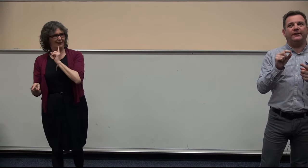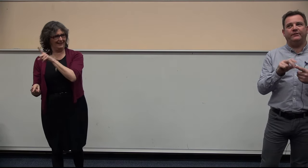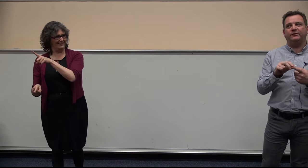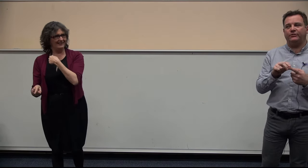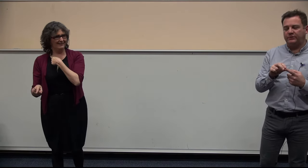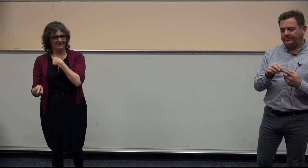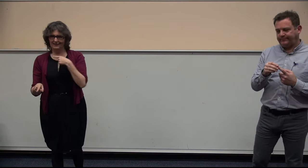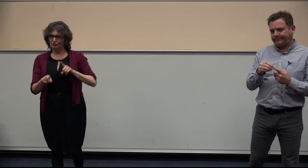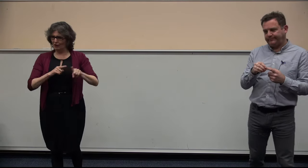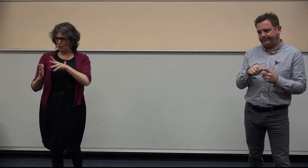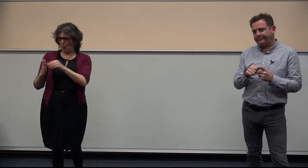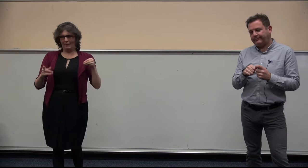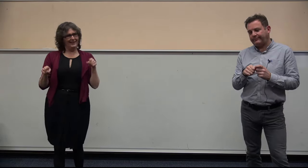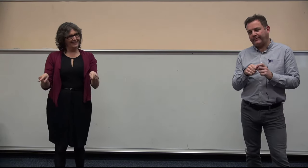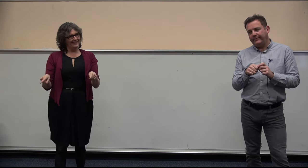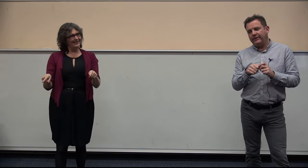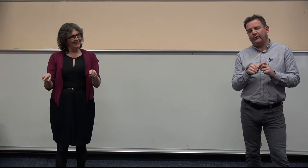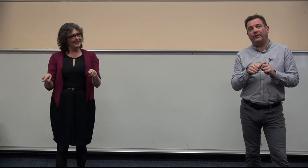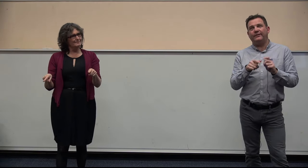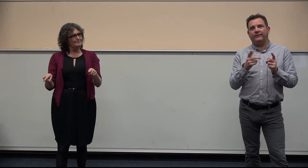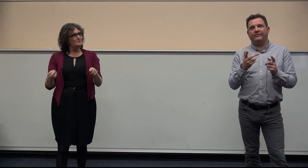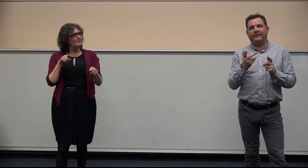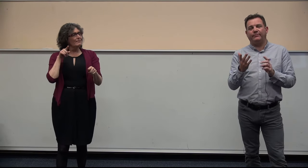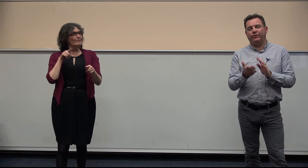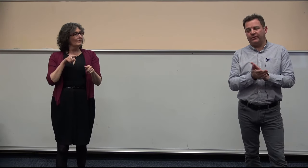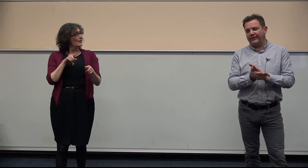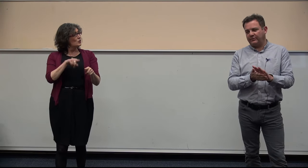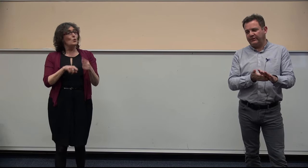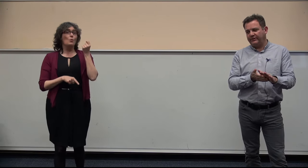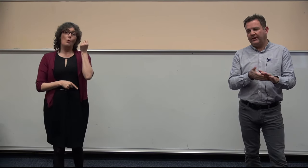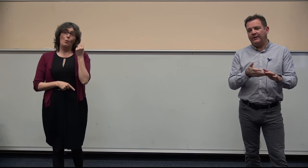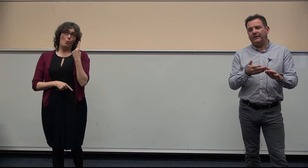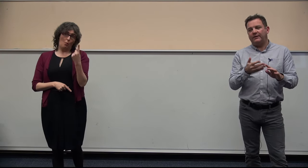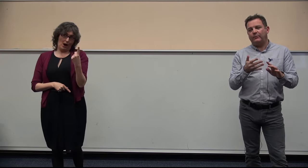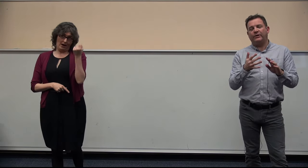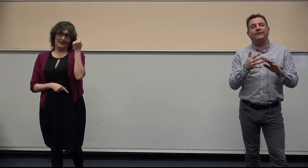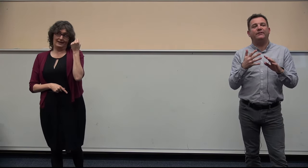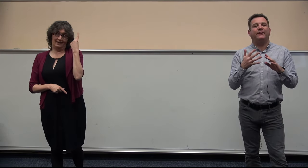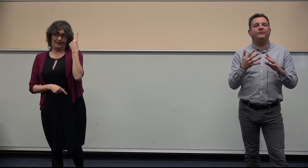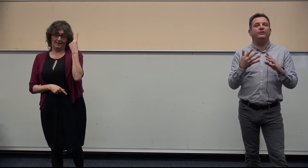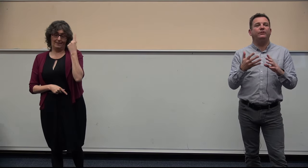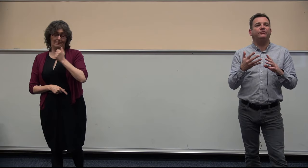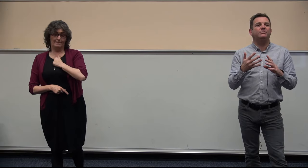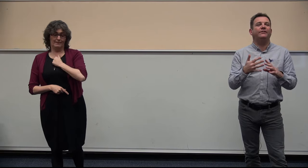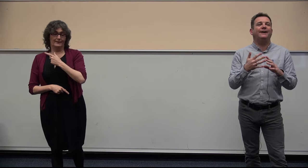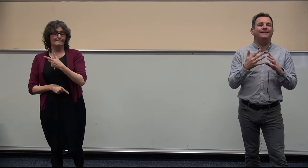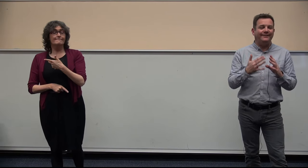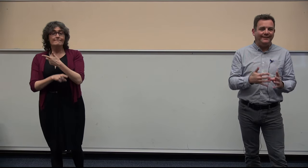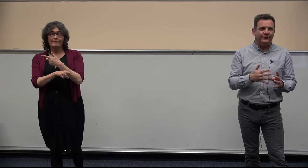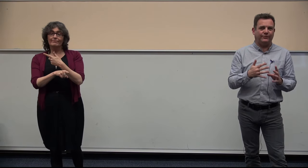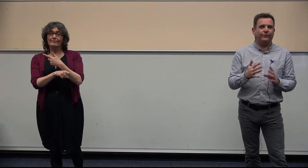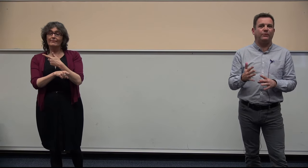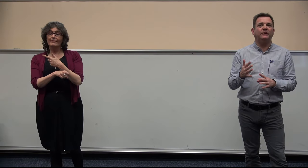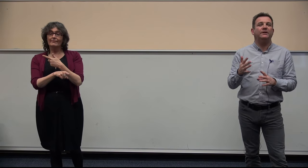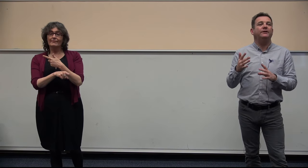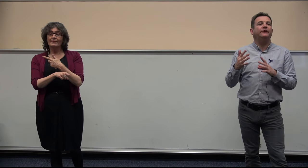use a hearing show. So one idea I've had, not sure if I'll go with this, one idea I've had is to use some of the